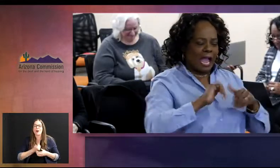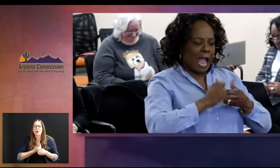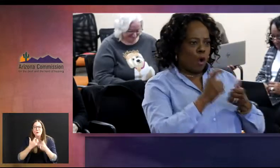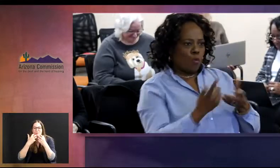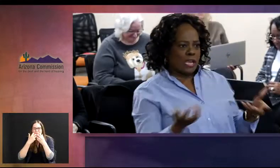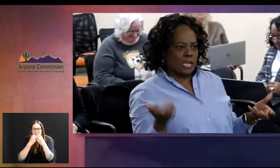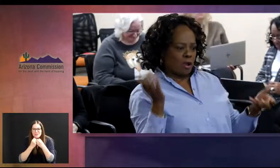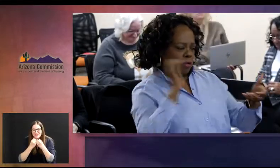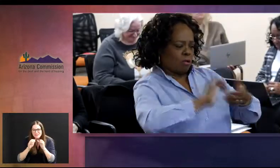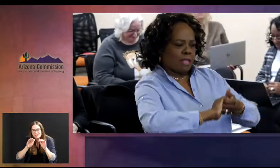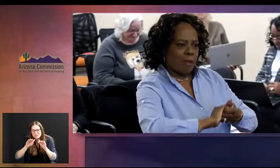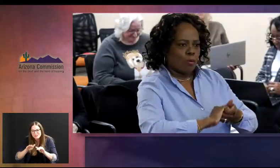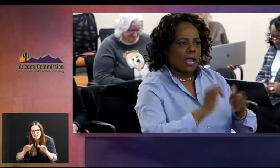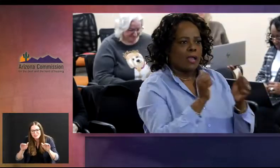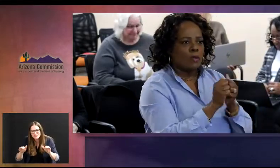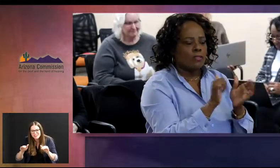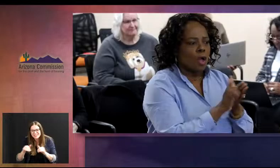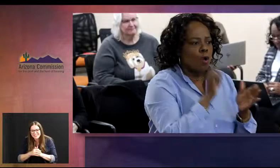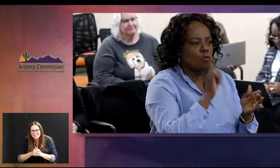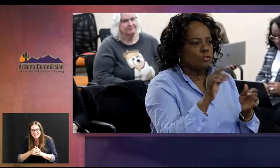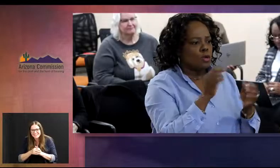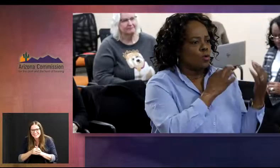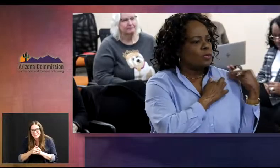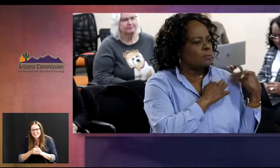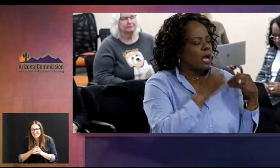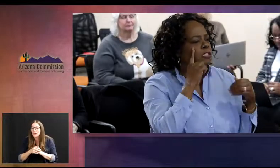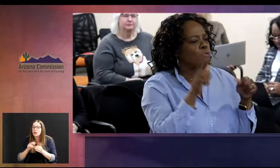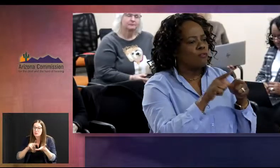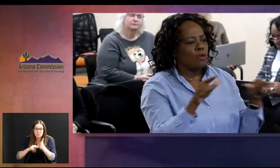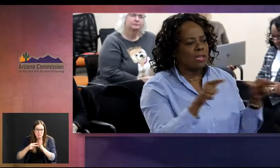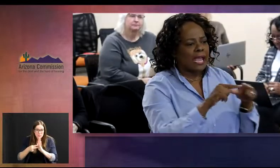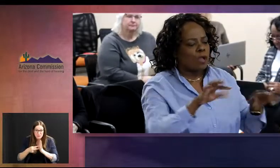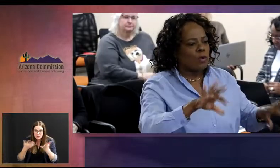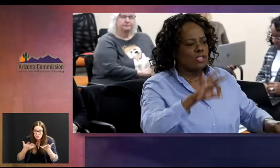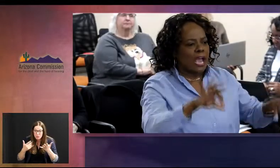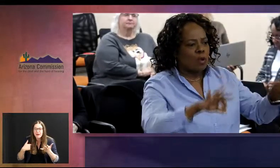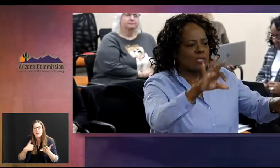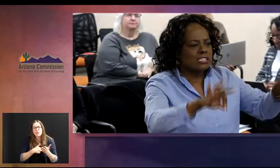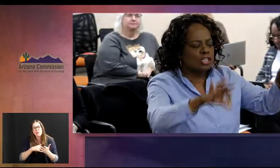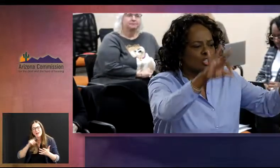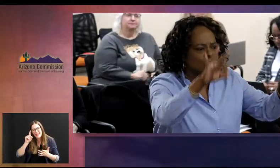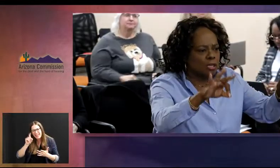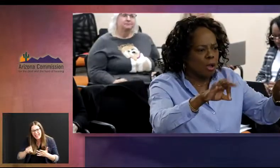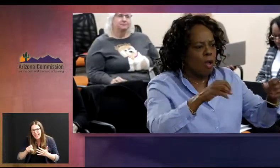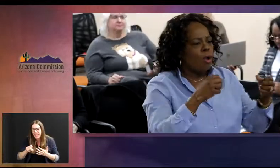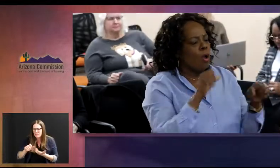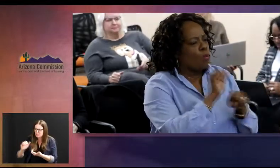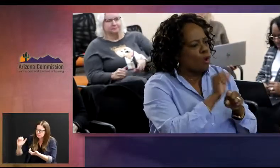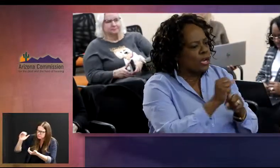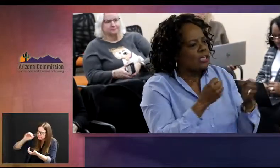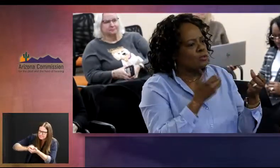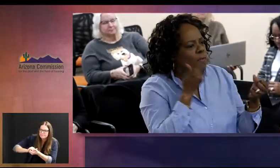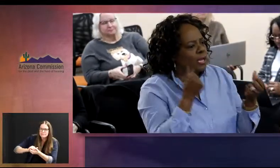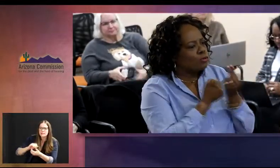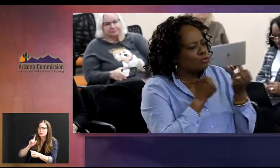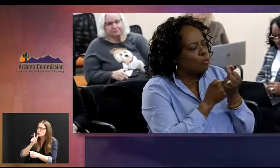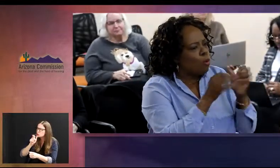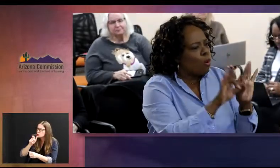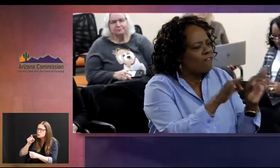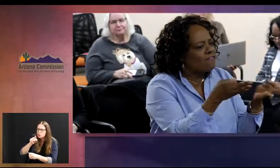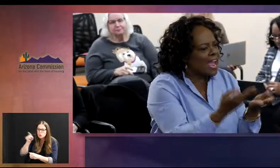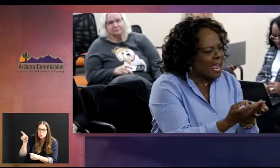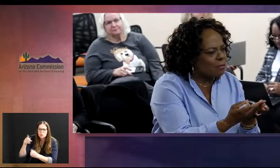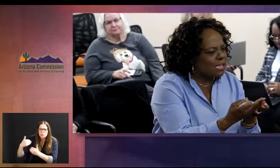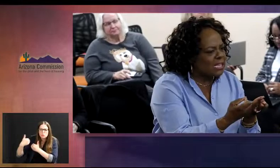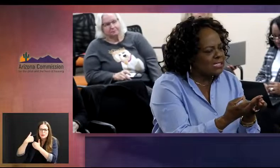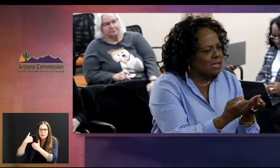And that means that we're going to really have to look at partnerships and see who's responsible for language acquisition and working